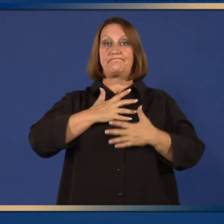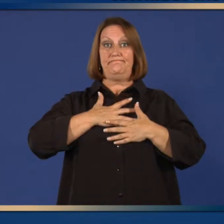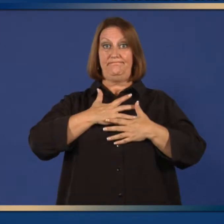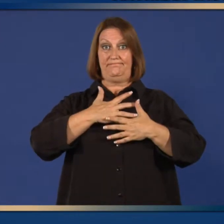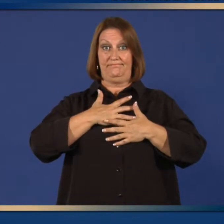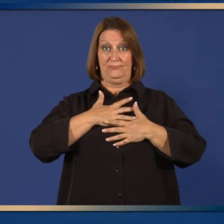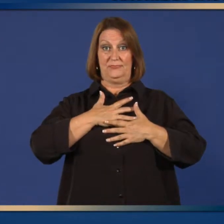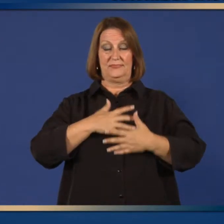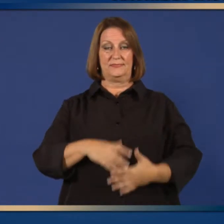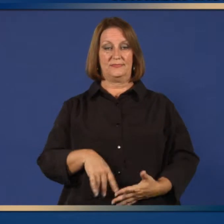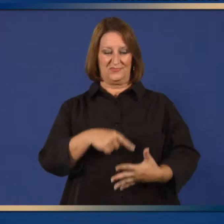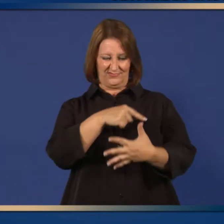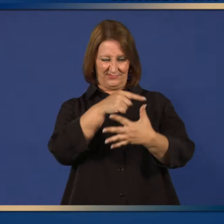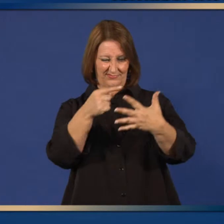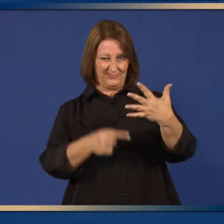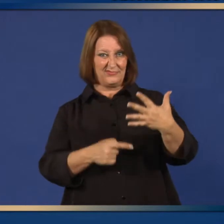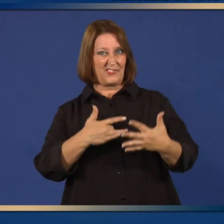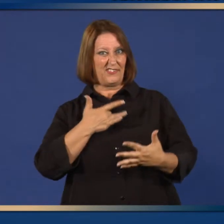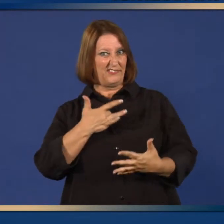What should I do?